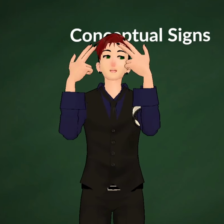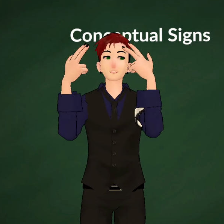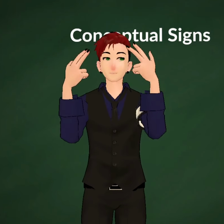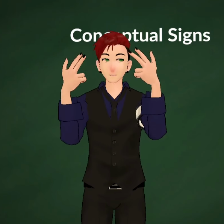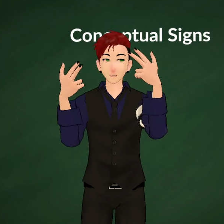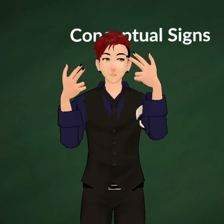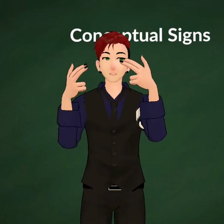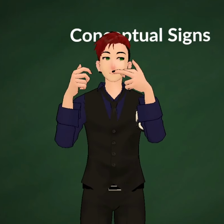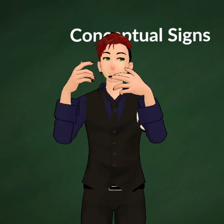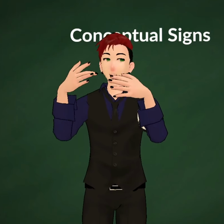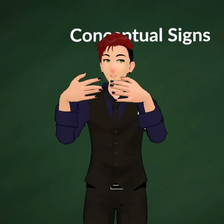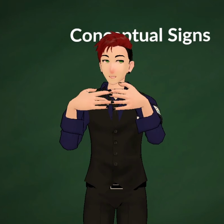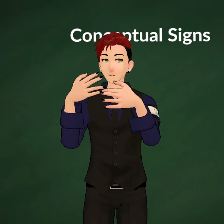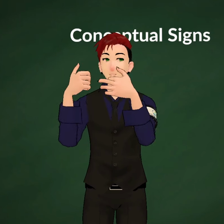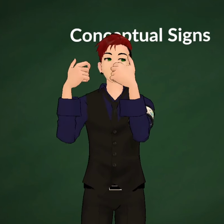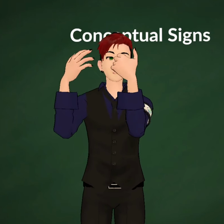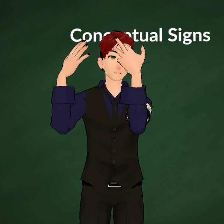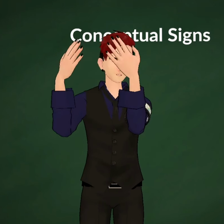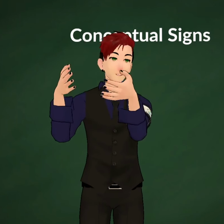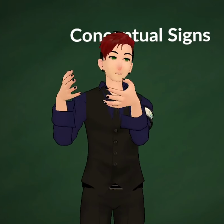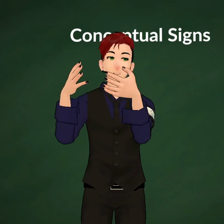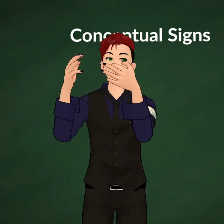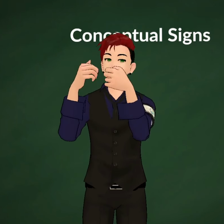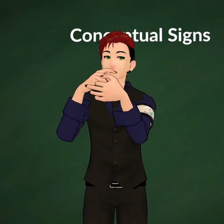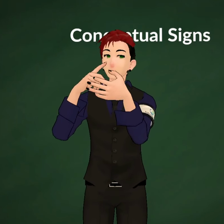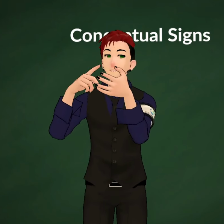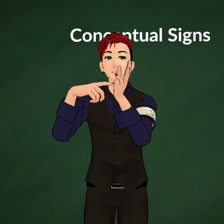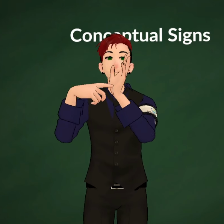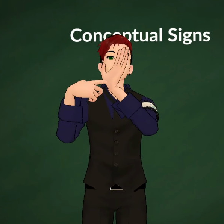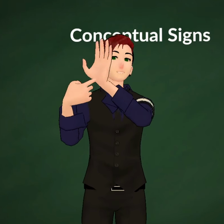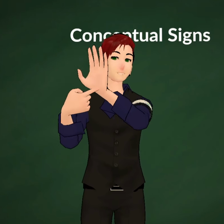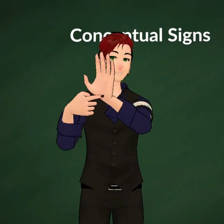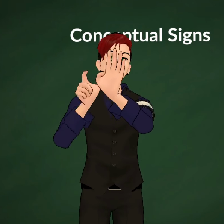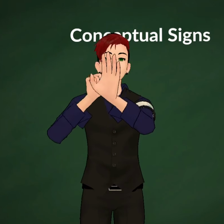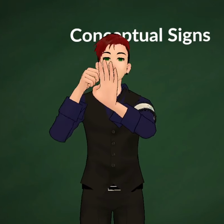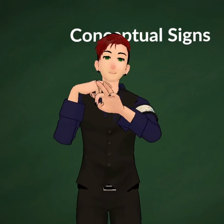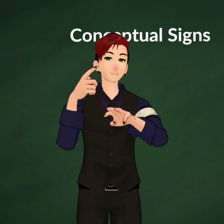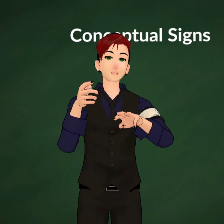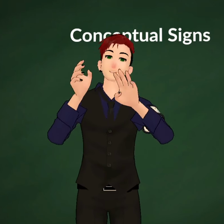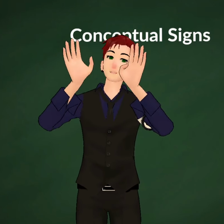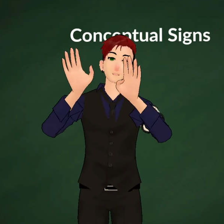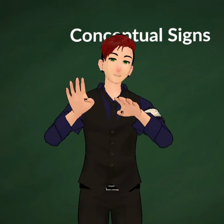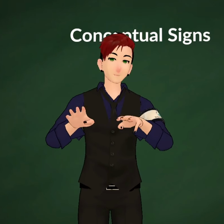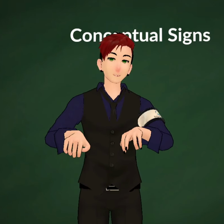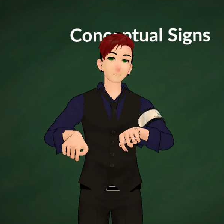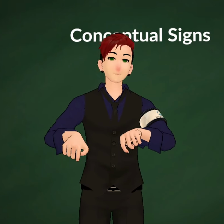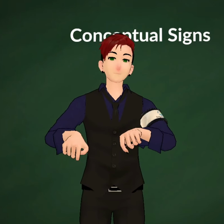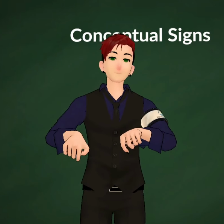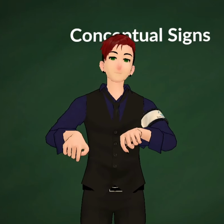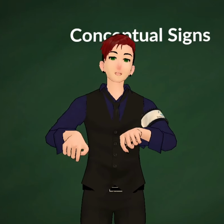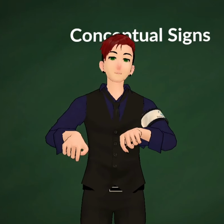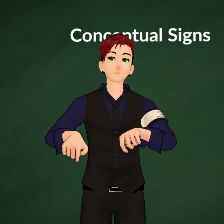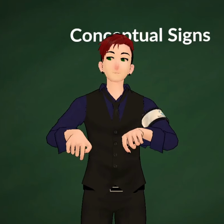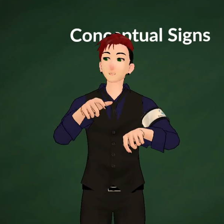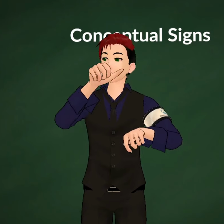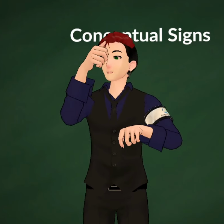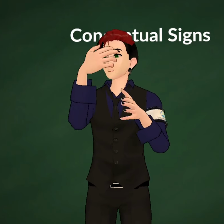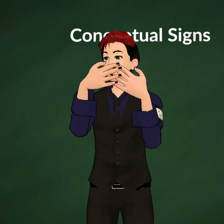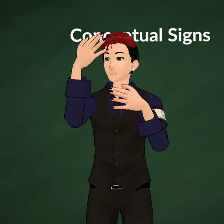how visual it is, and you can feel that you're there, and everything it's showing, not telling. It's amazing. So that's another thing to